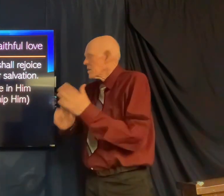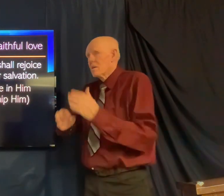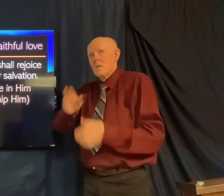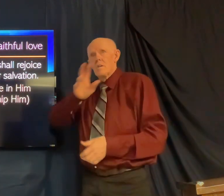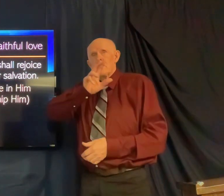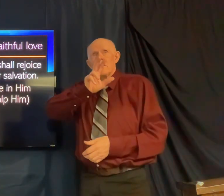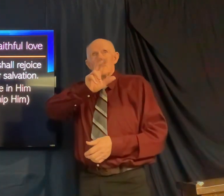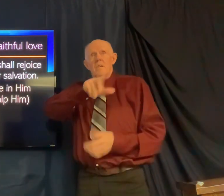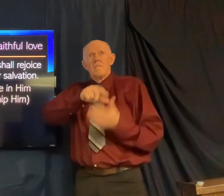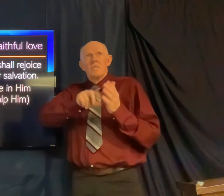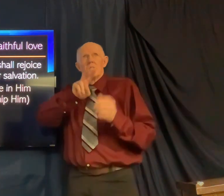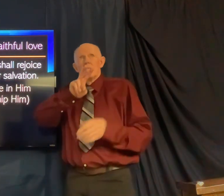Psalms